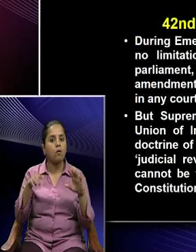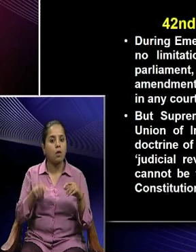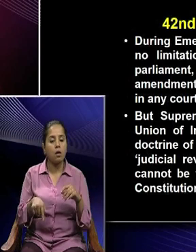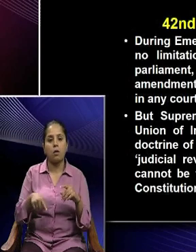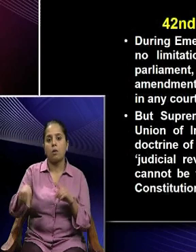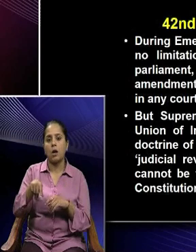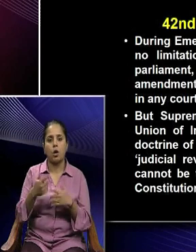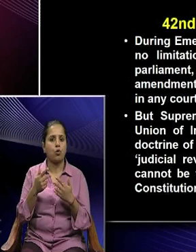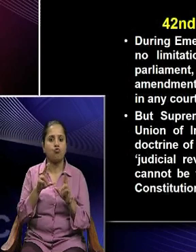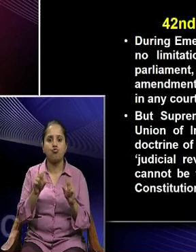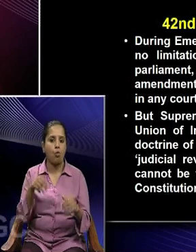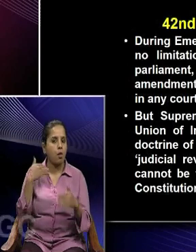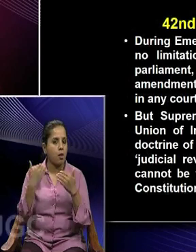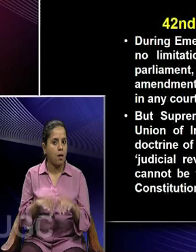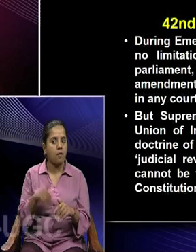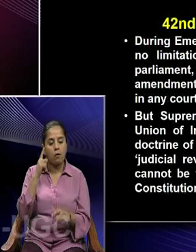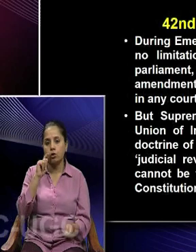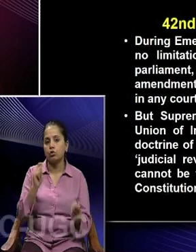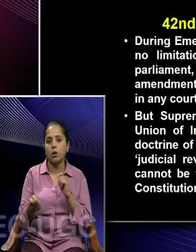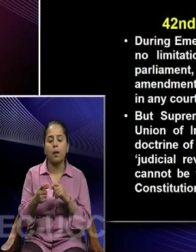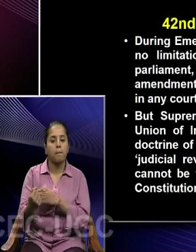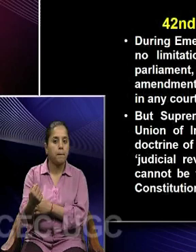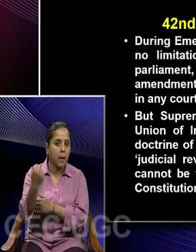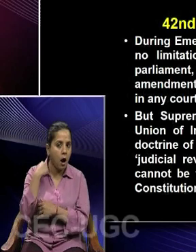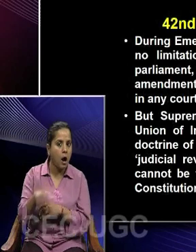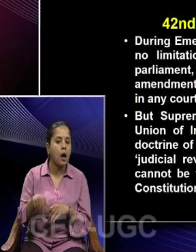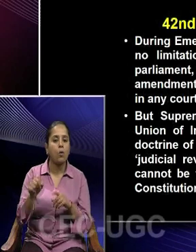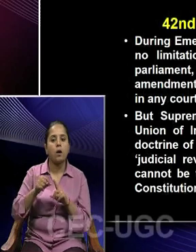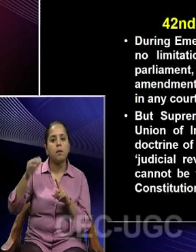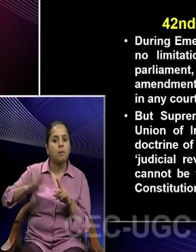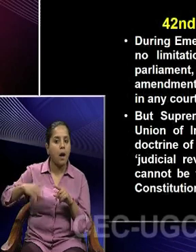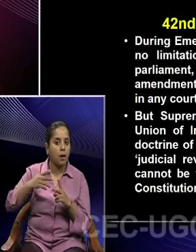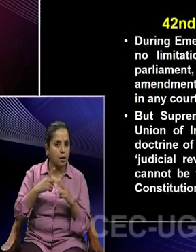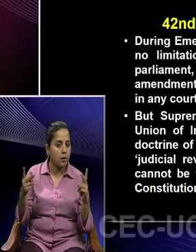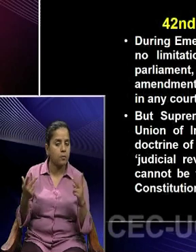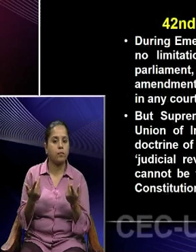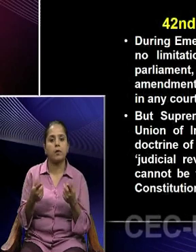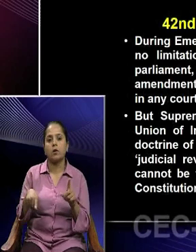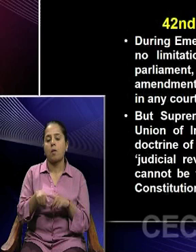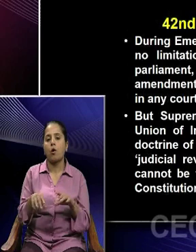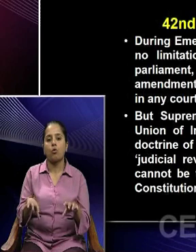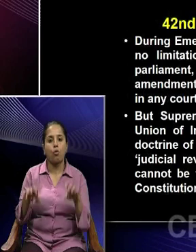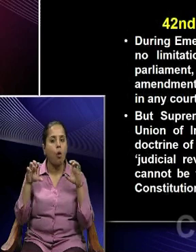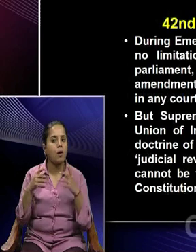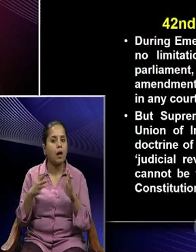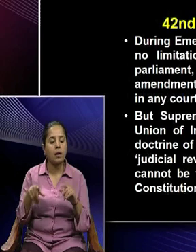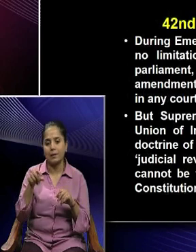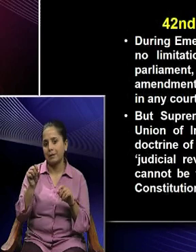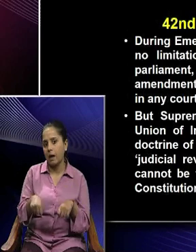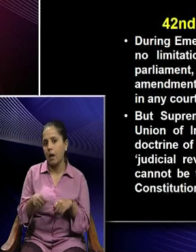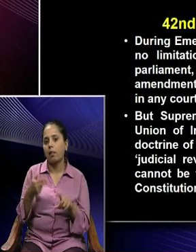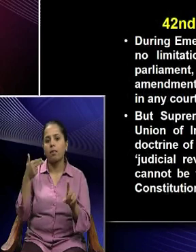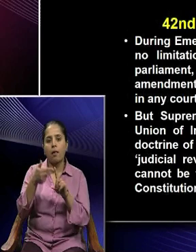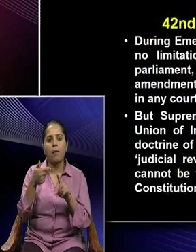no limitation on amending powers of the parliament, and that no constitution amendment can be called